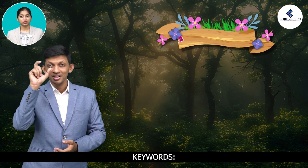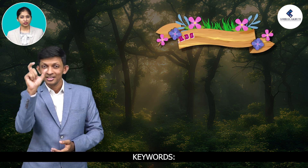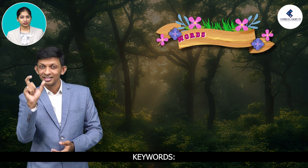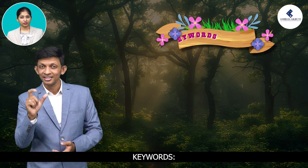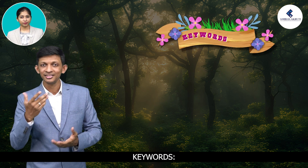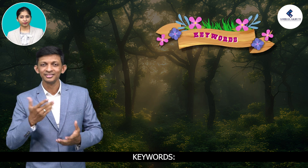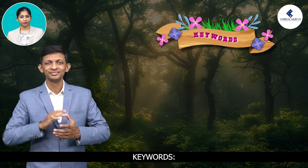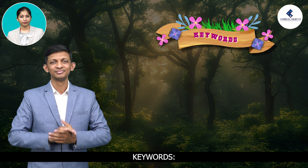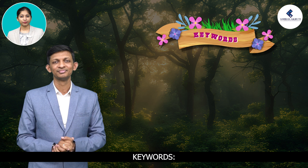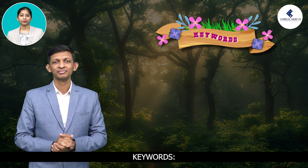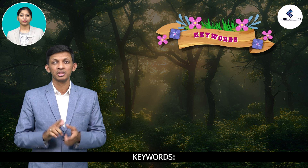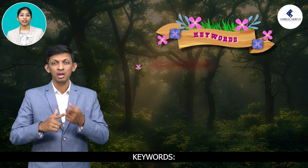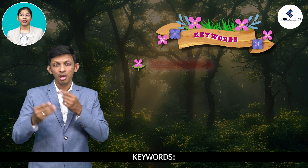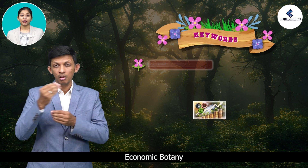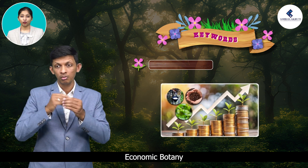Keywords: